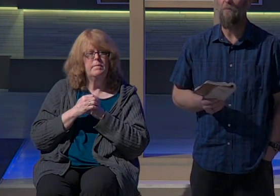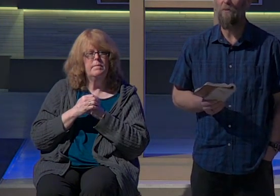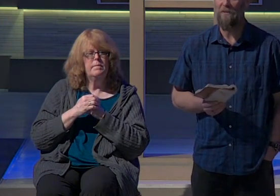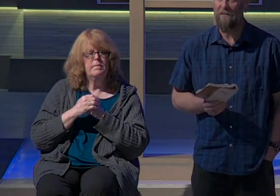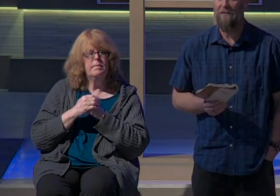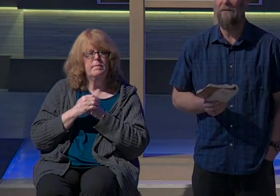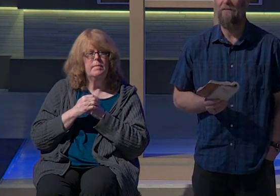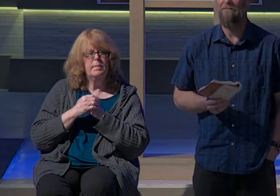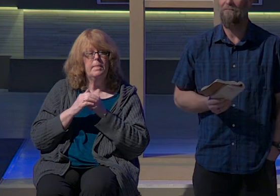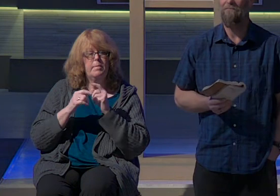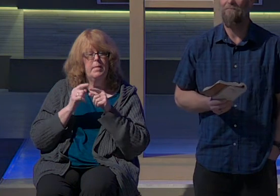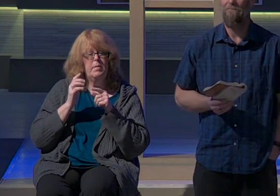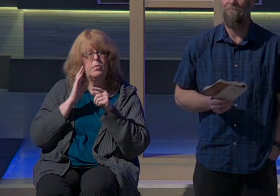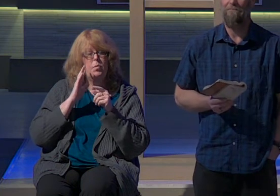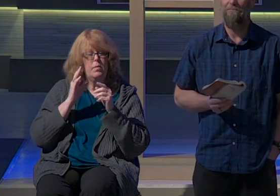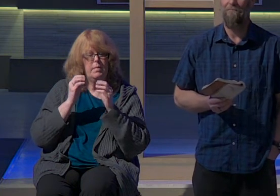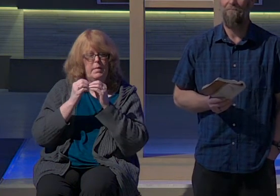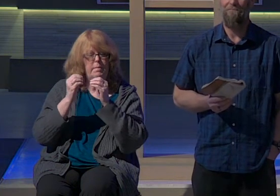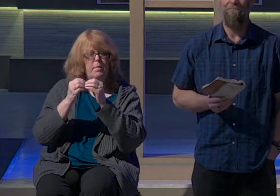But more is coming.